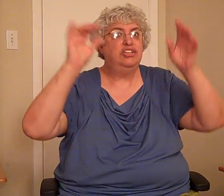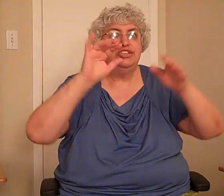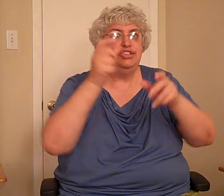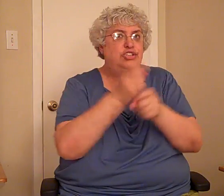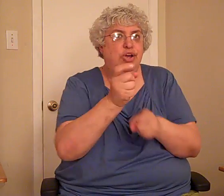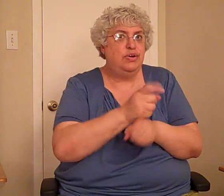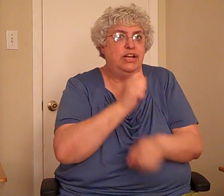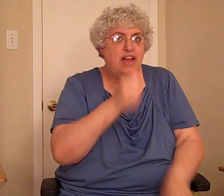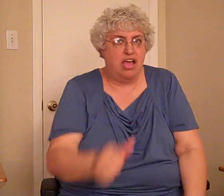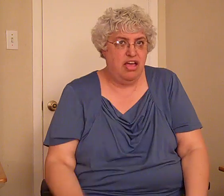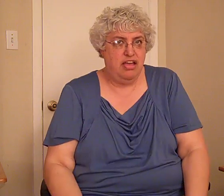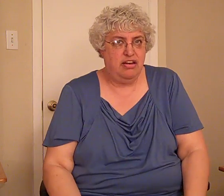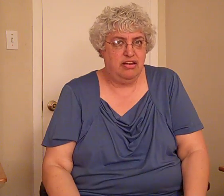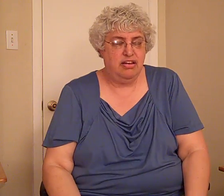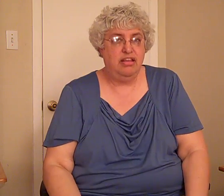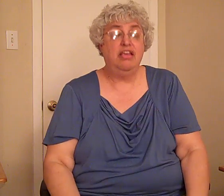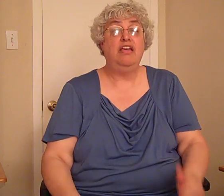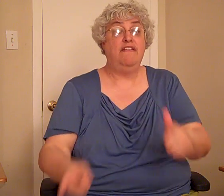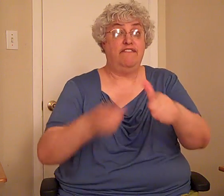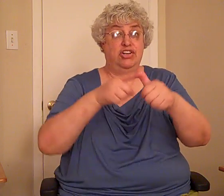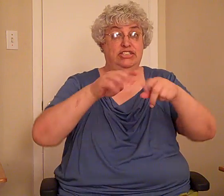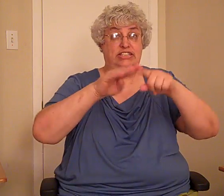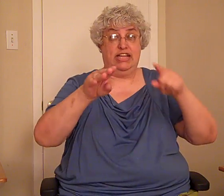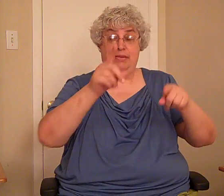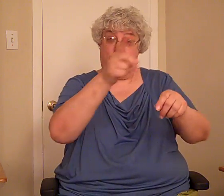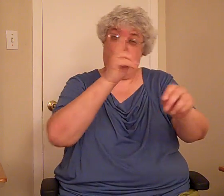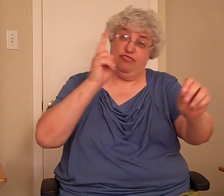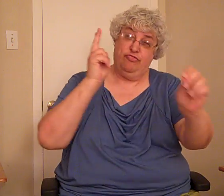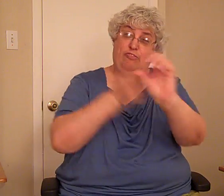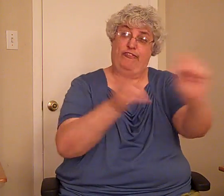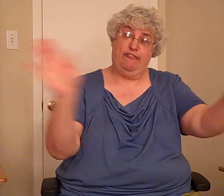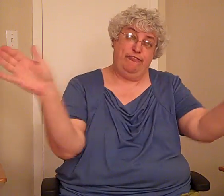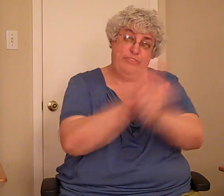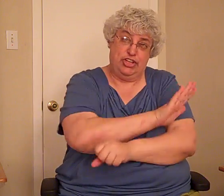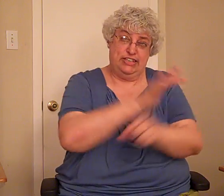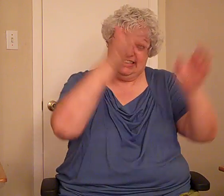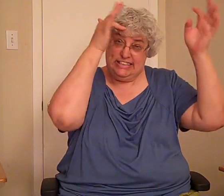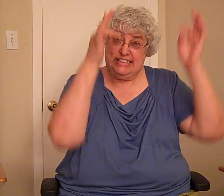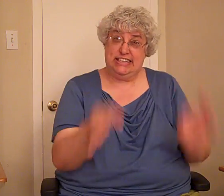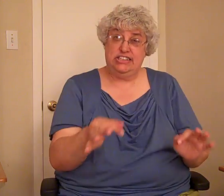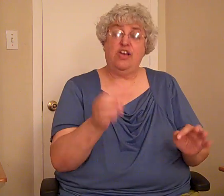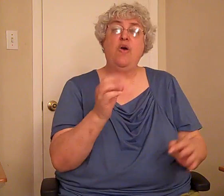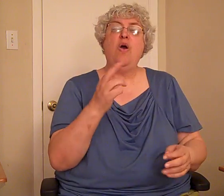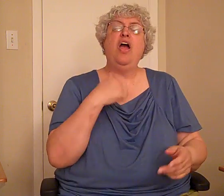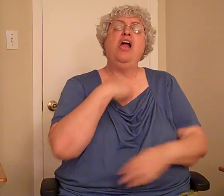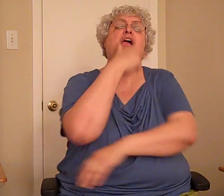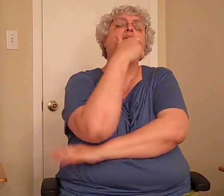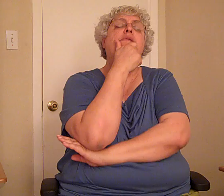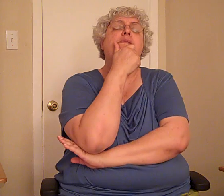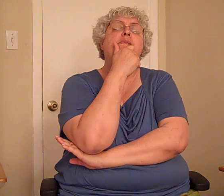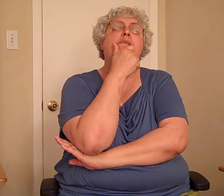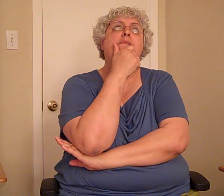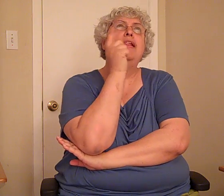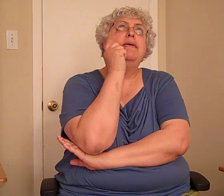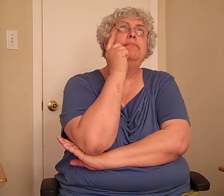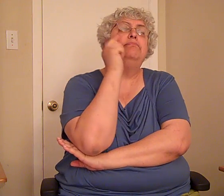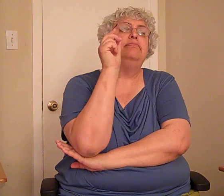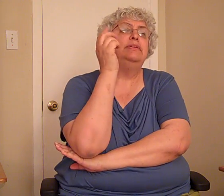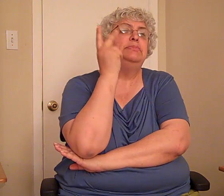you really in the business or not? Have you really made the decision that this is going to be something you're going to